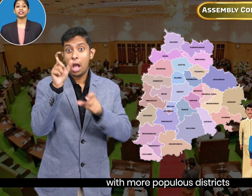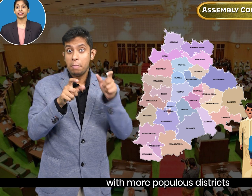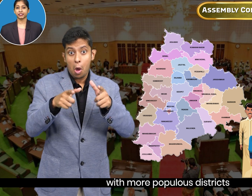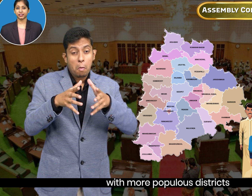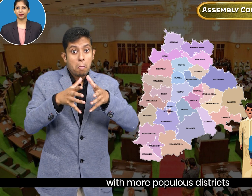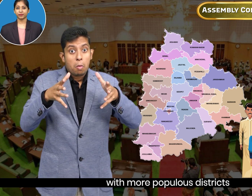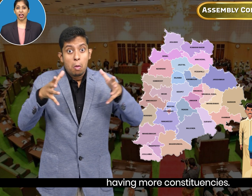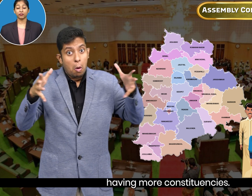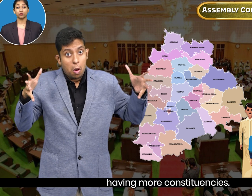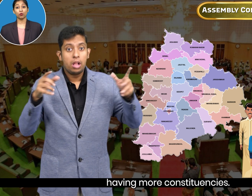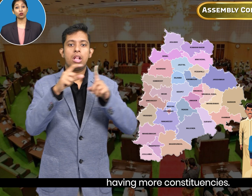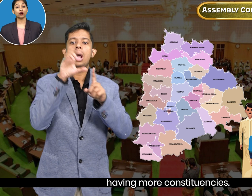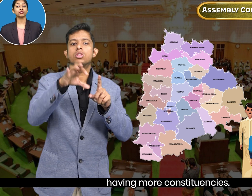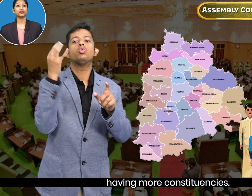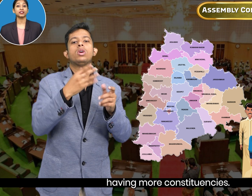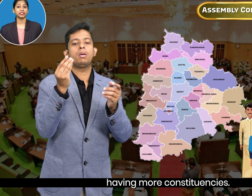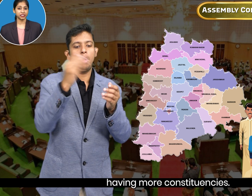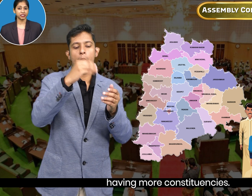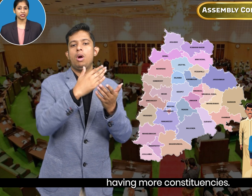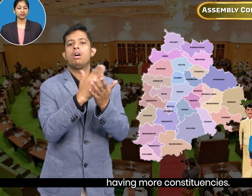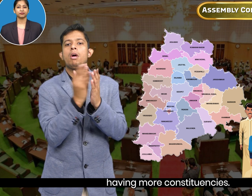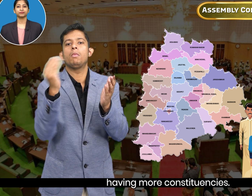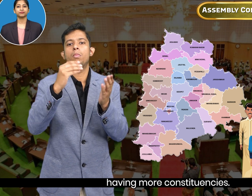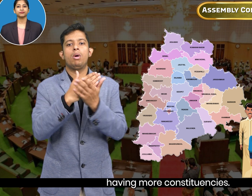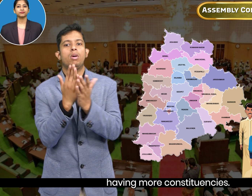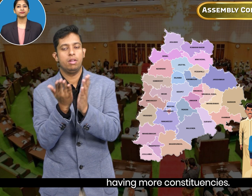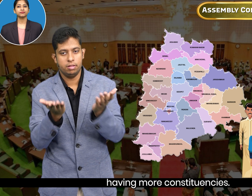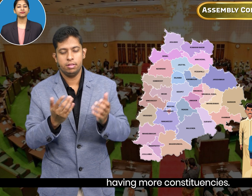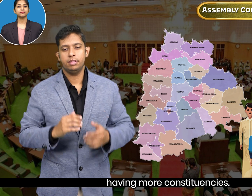populous districts having more constituencies.